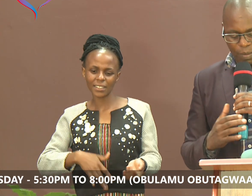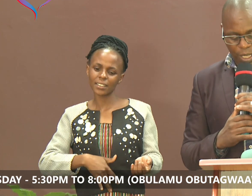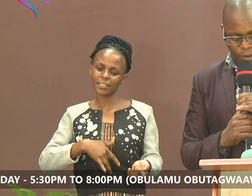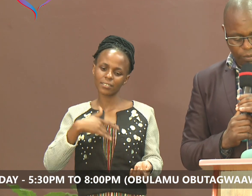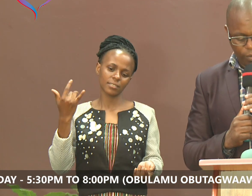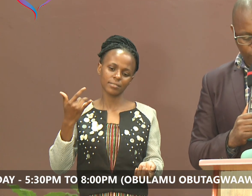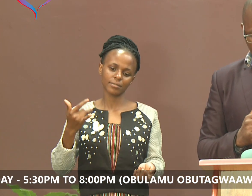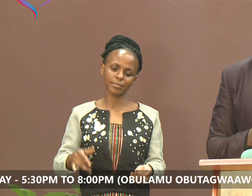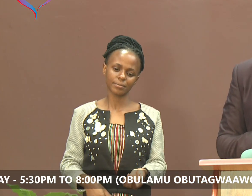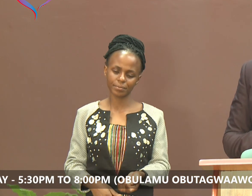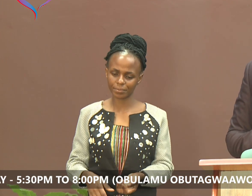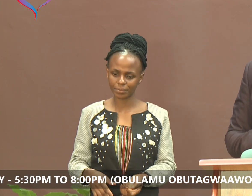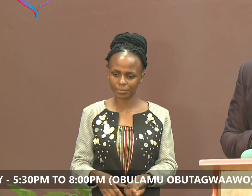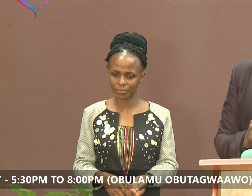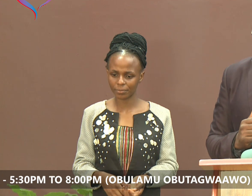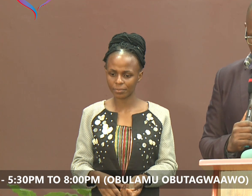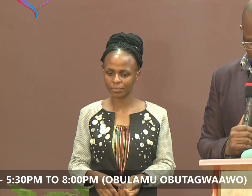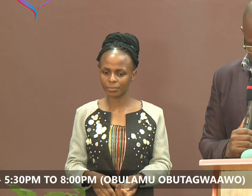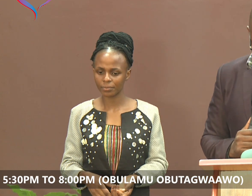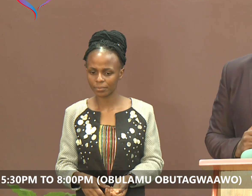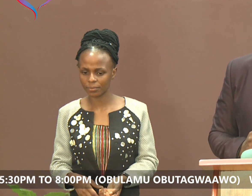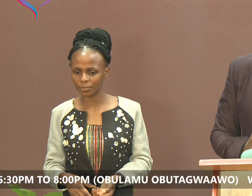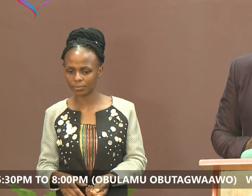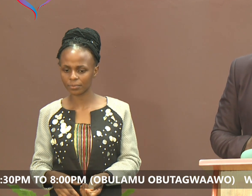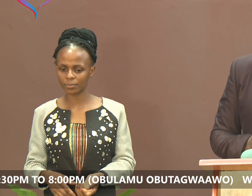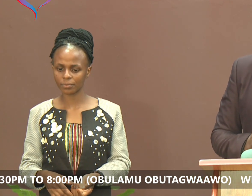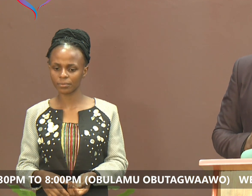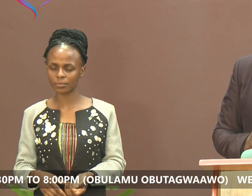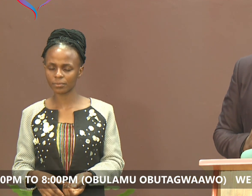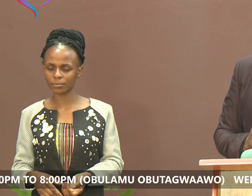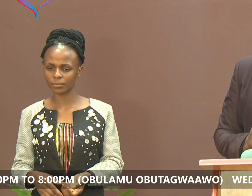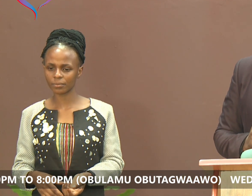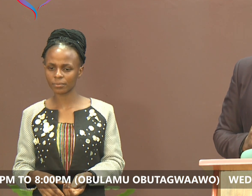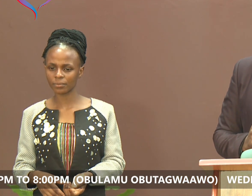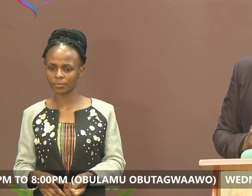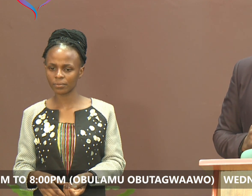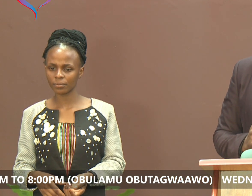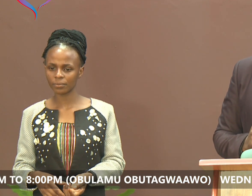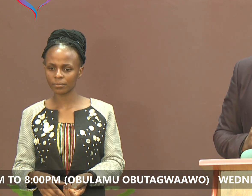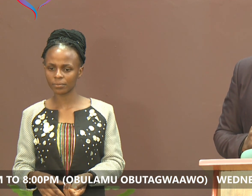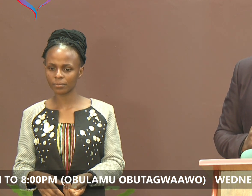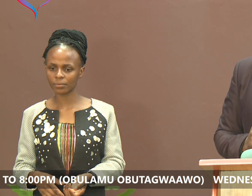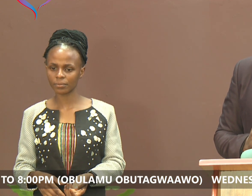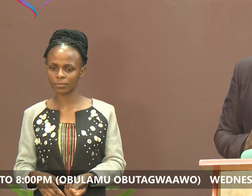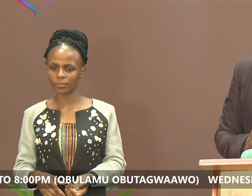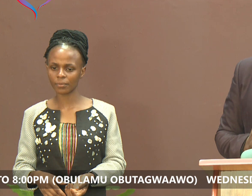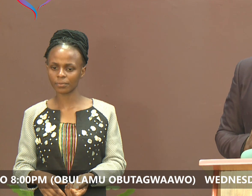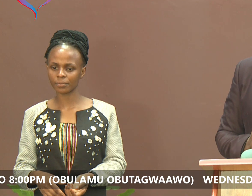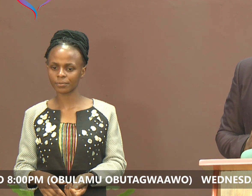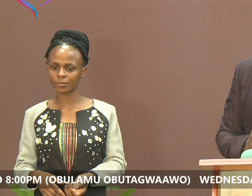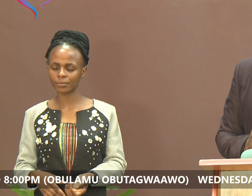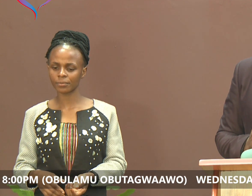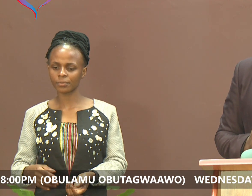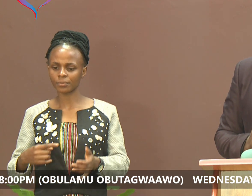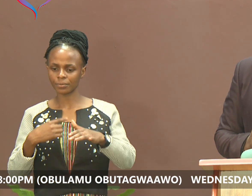Vunula kasembyeyo. Nokuuliriza kuno okulala kuba kuwuliriza ng'oyingira ko mu ngatto z'oyo ayogera naawe